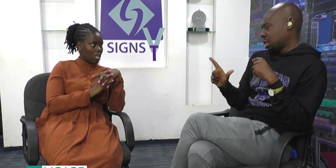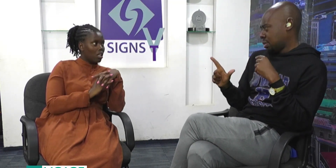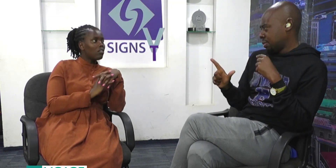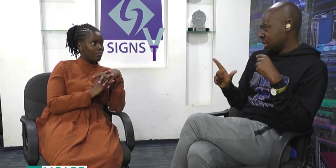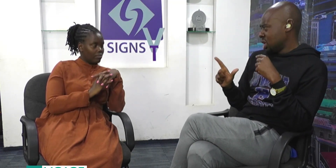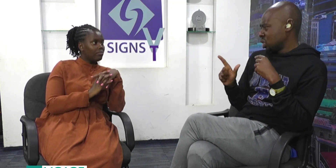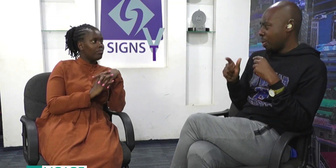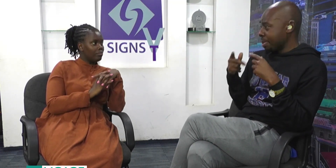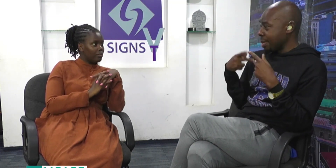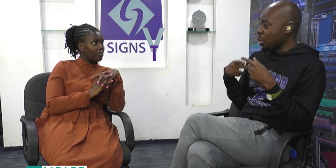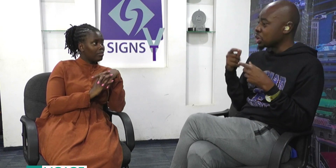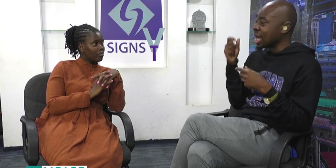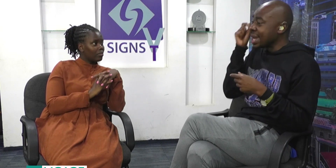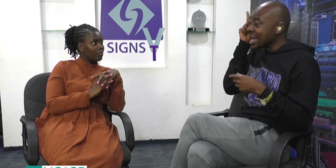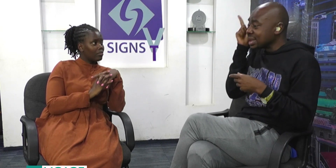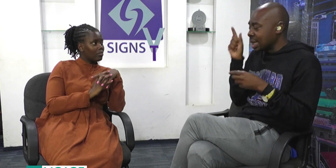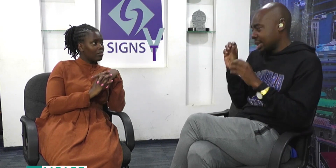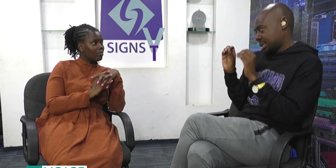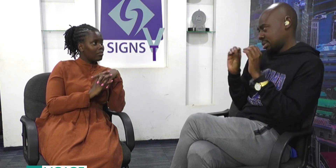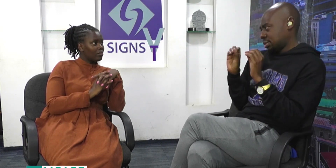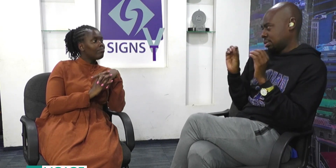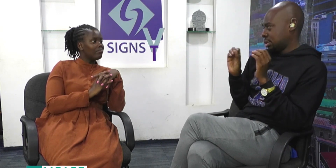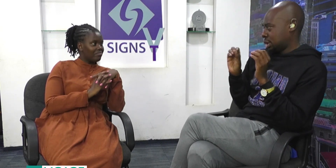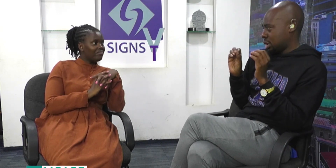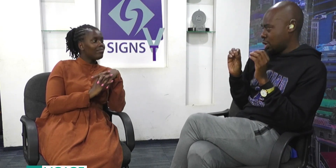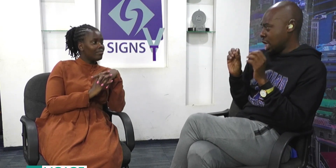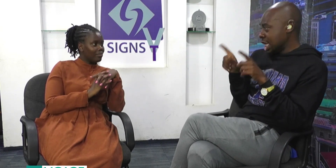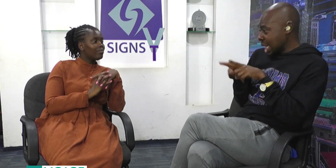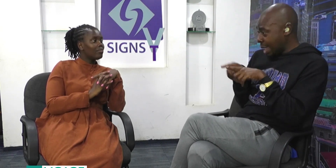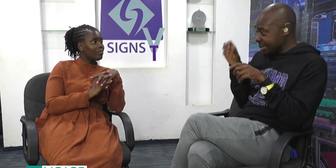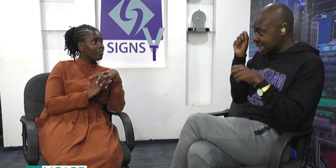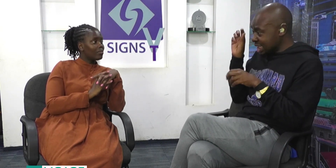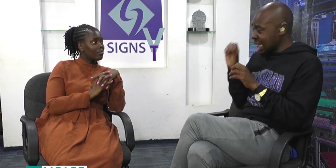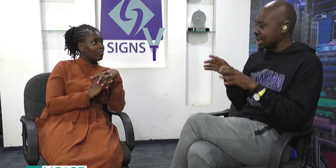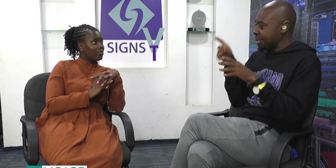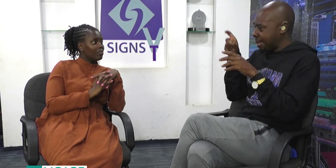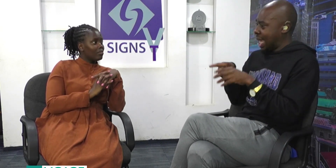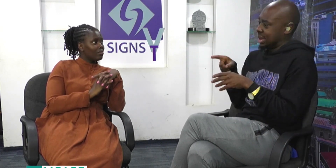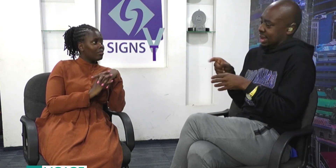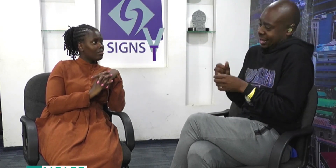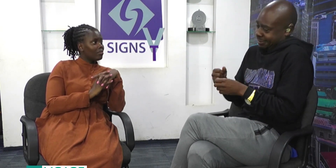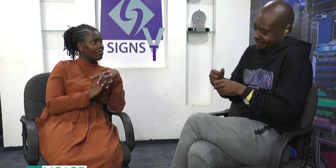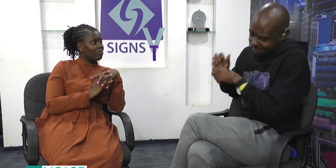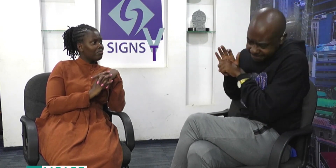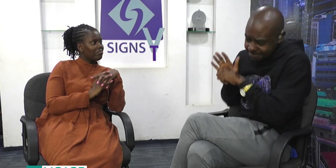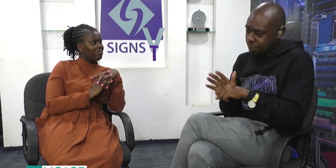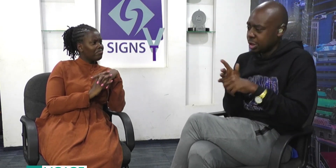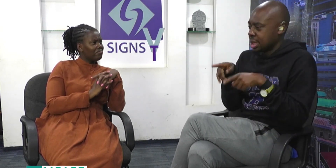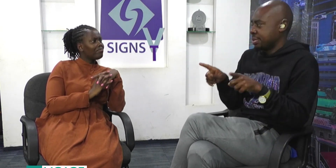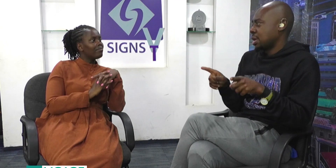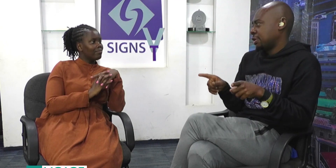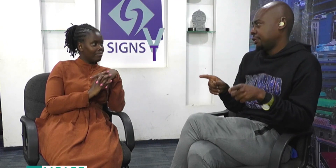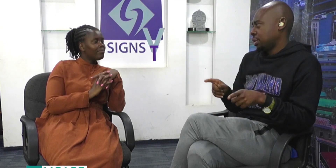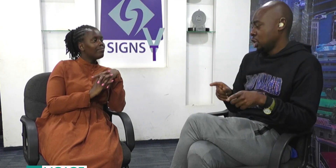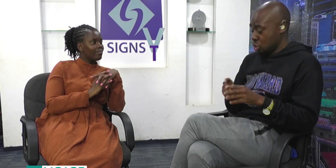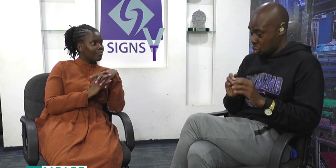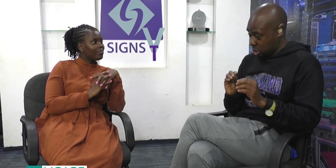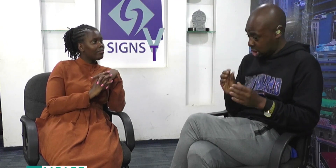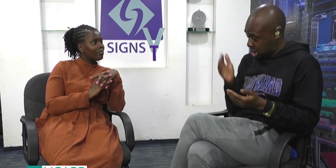first language is KSL. And some teachers really don't